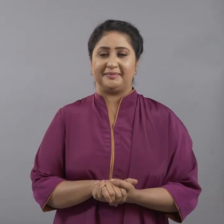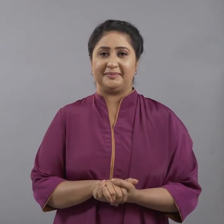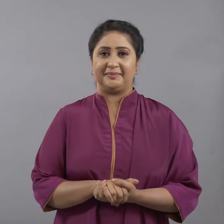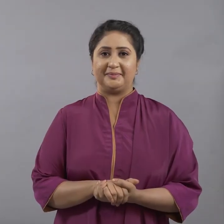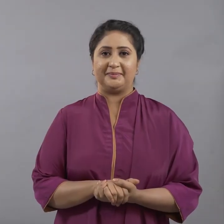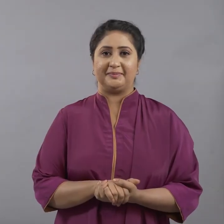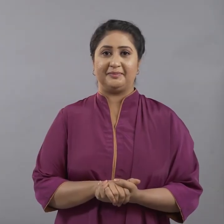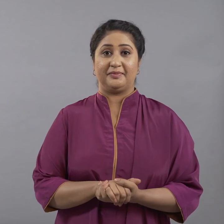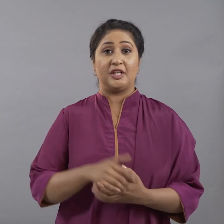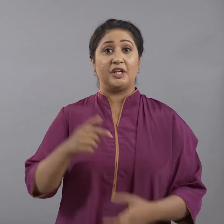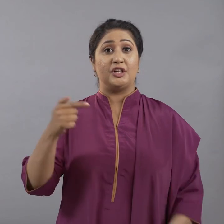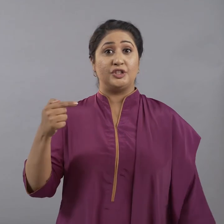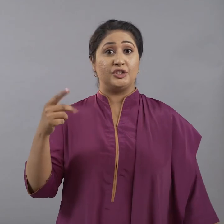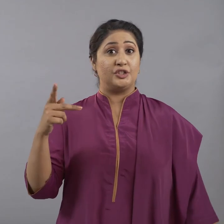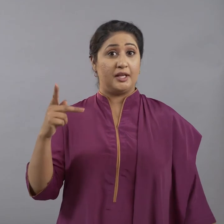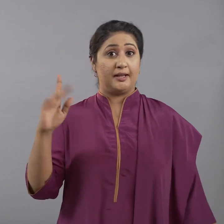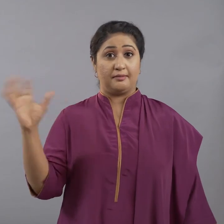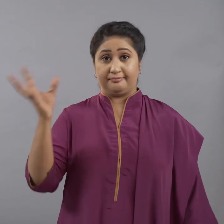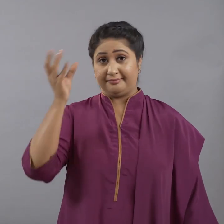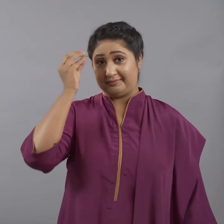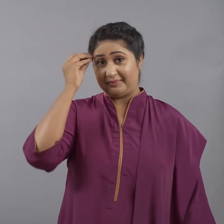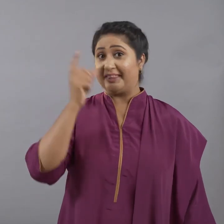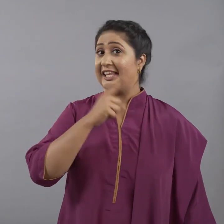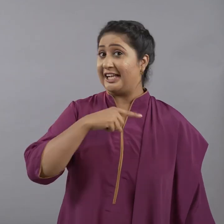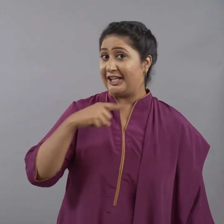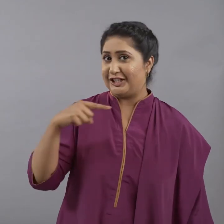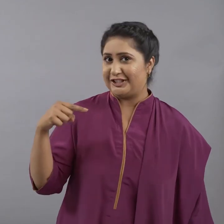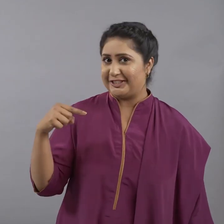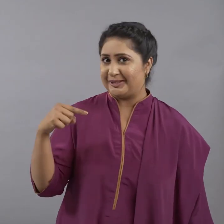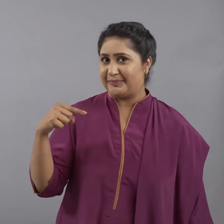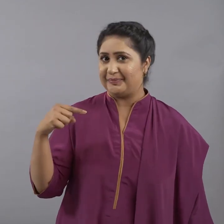Key words. General knowledge, English.